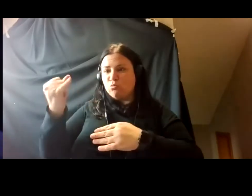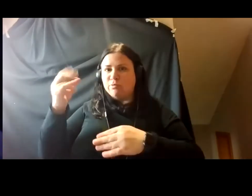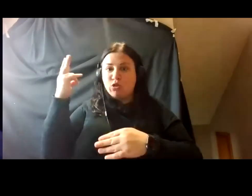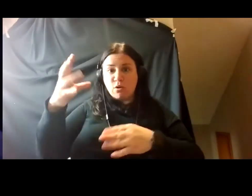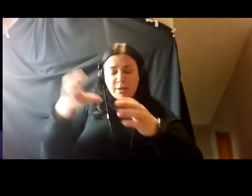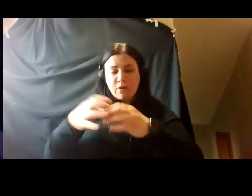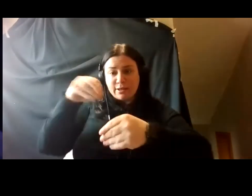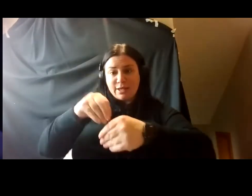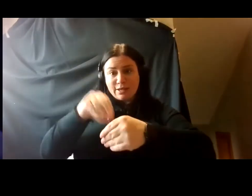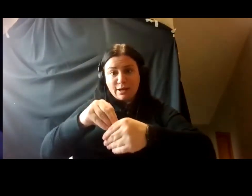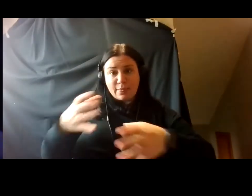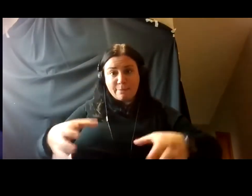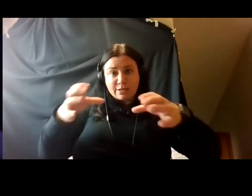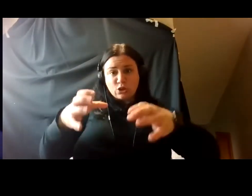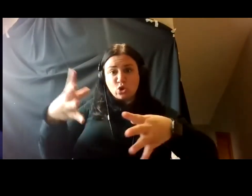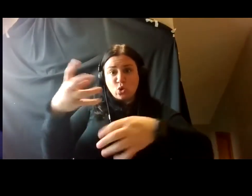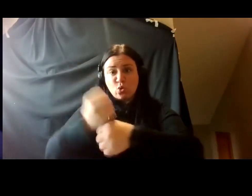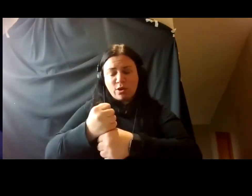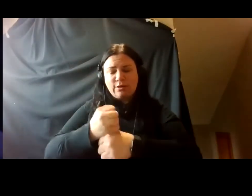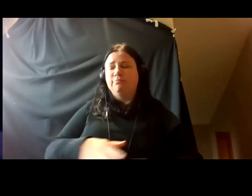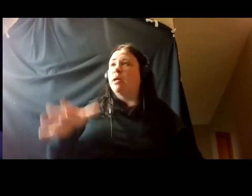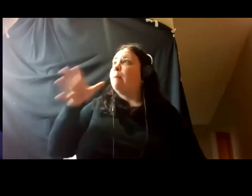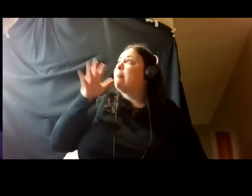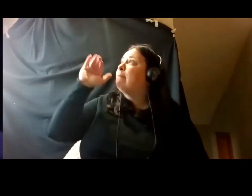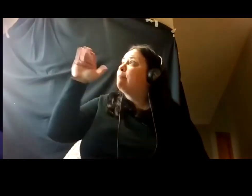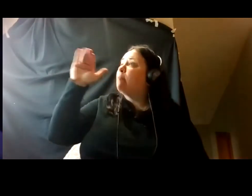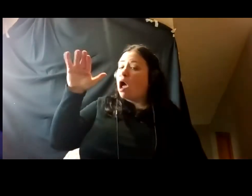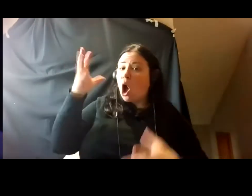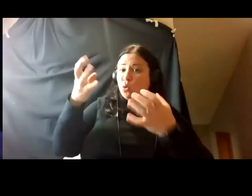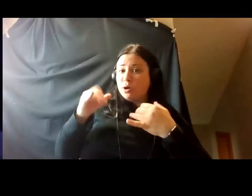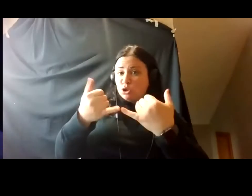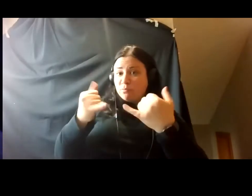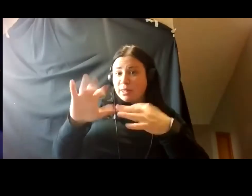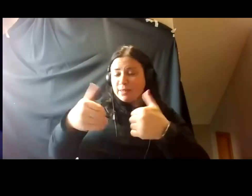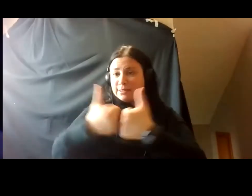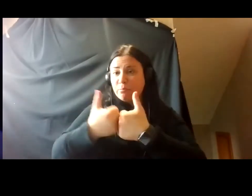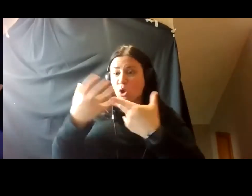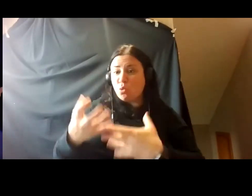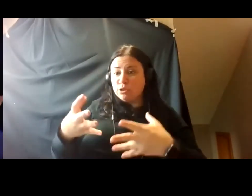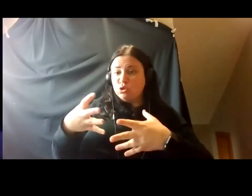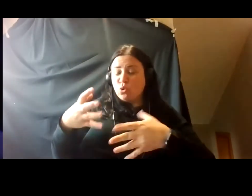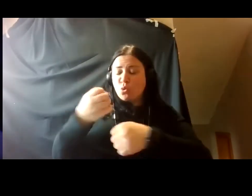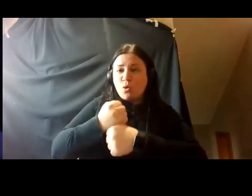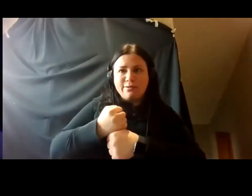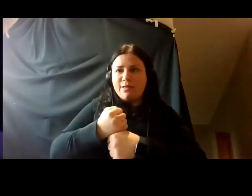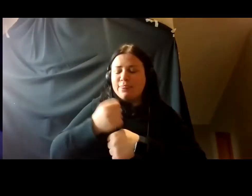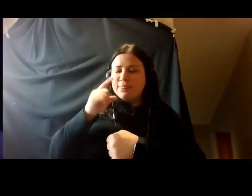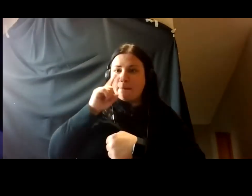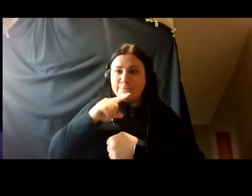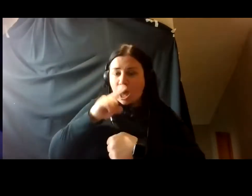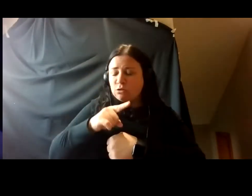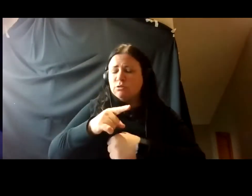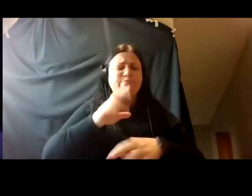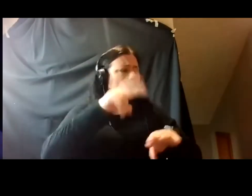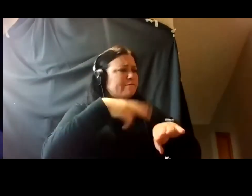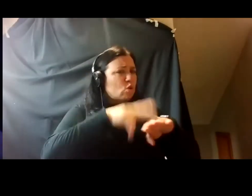do, I asked my mom, I said, Mom, I want to play this game. It's $1 a shot. I want to win this Mighty Mouse. I don't know, whatever I said to her. And she said, of course, you